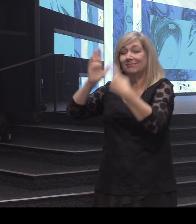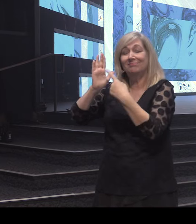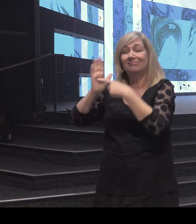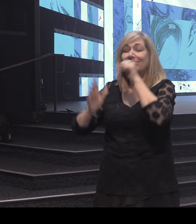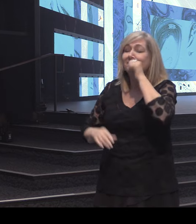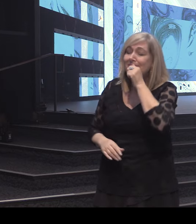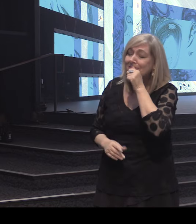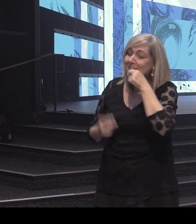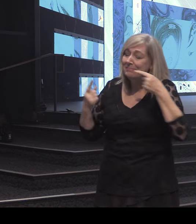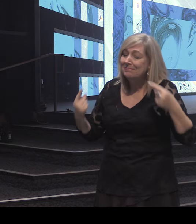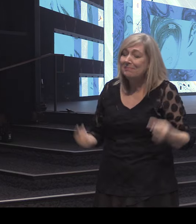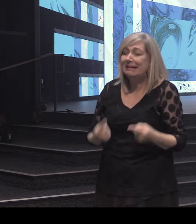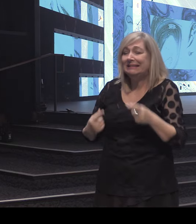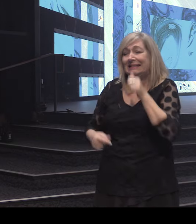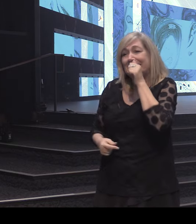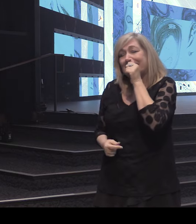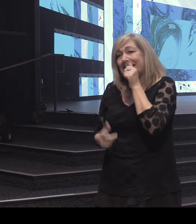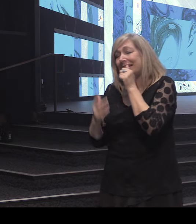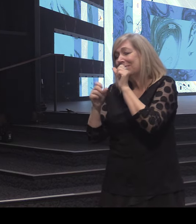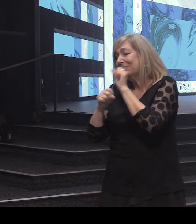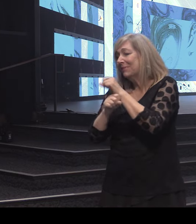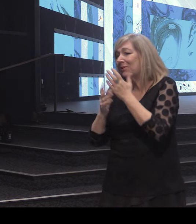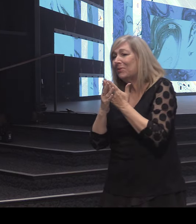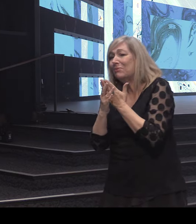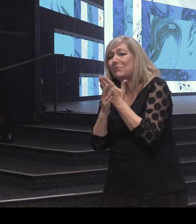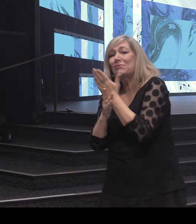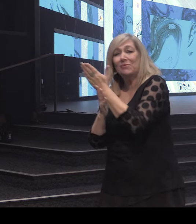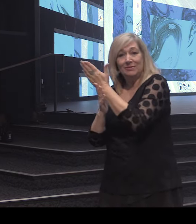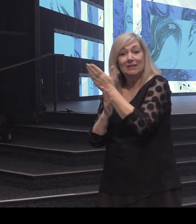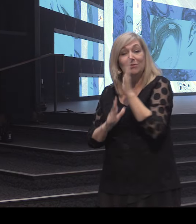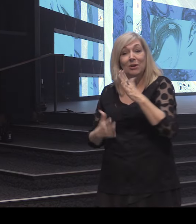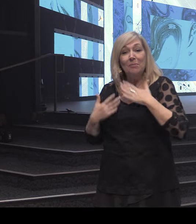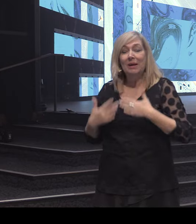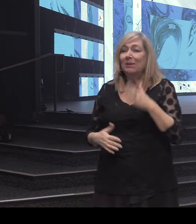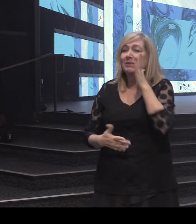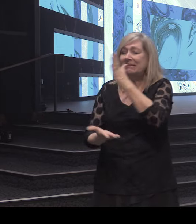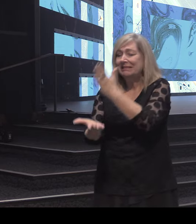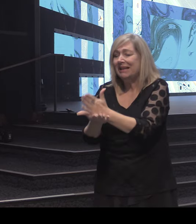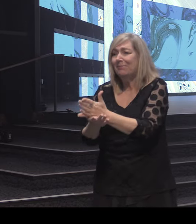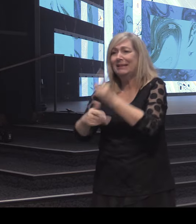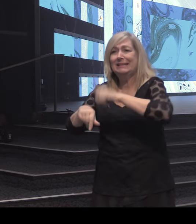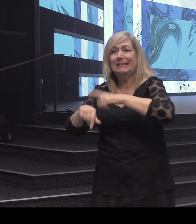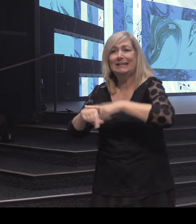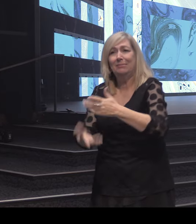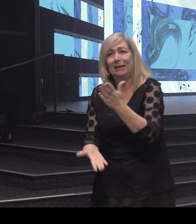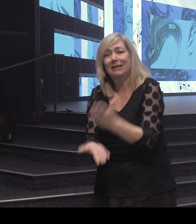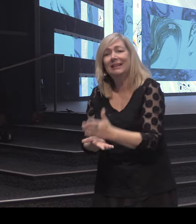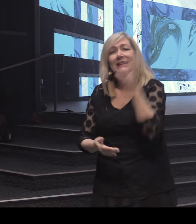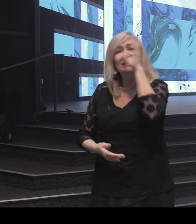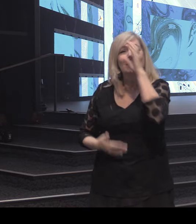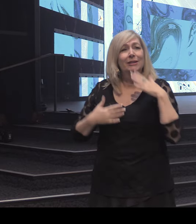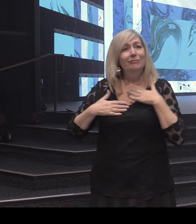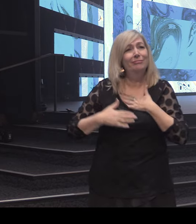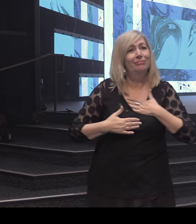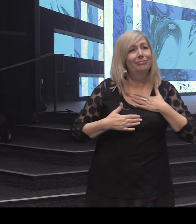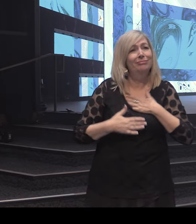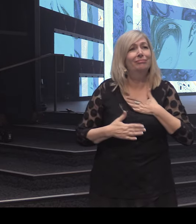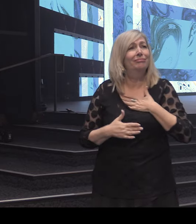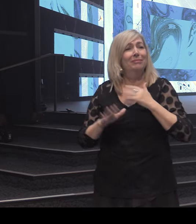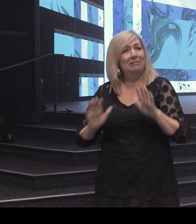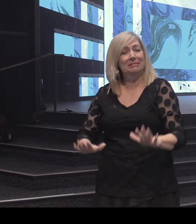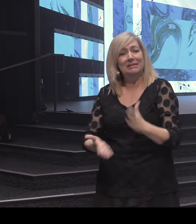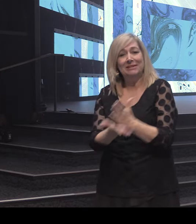pain kicks in and your body will try to tell you, now is the time to quit. Seek pleasure instead.